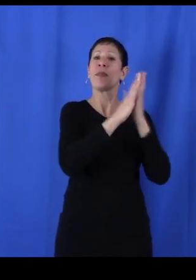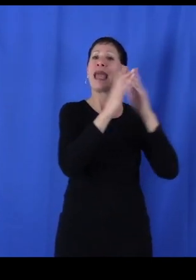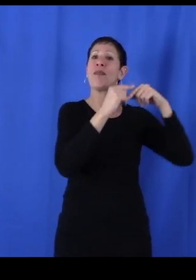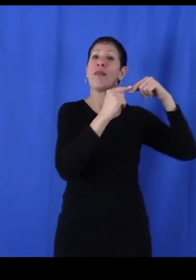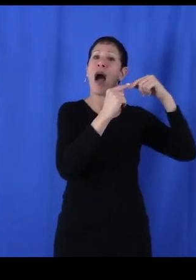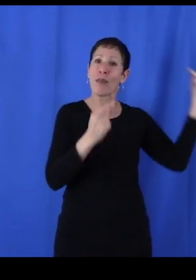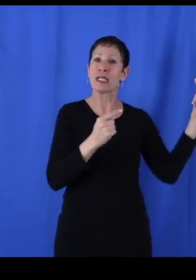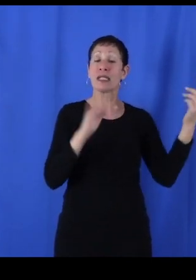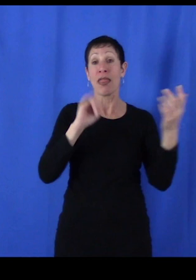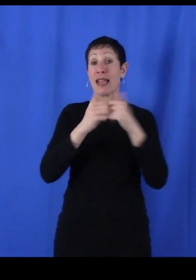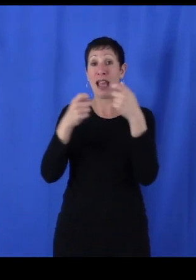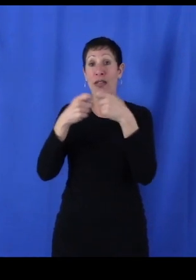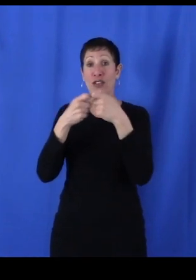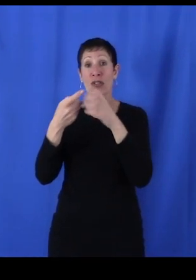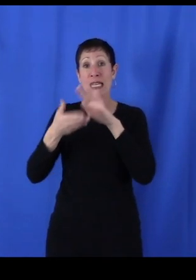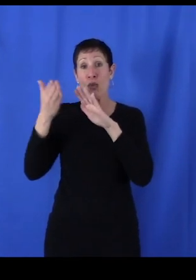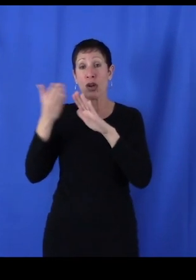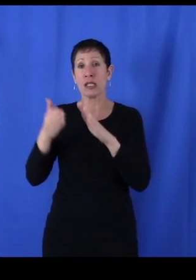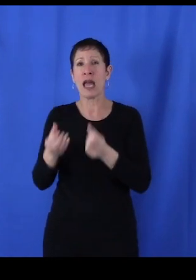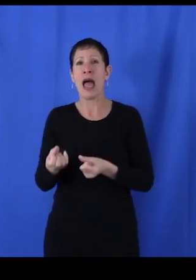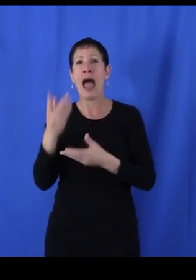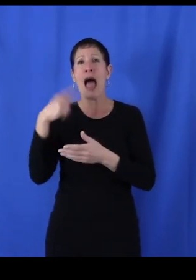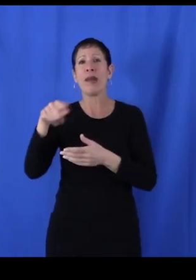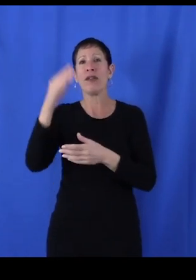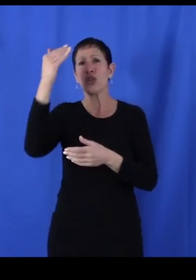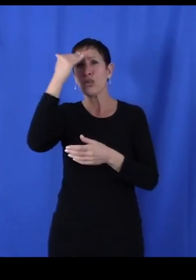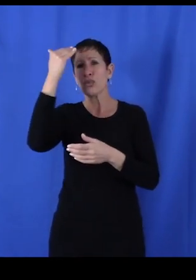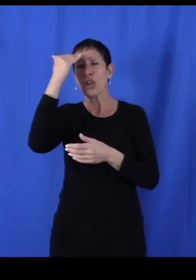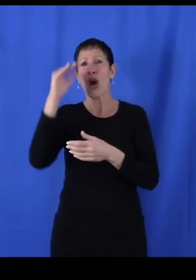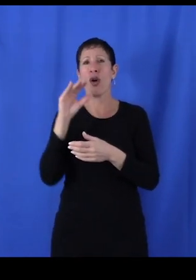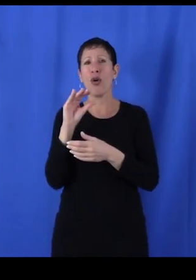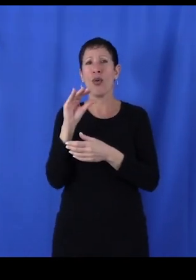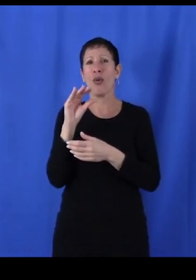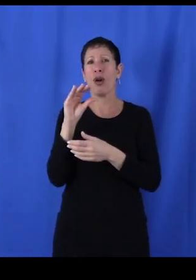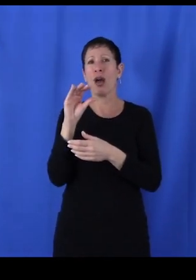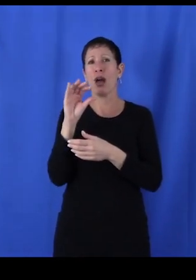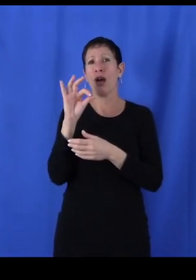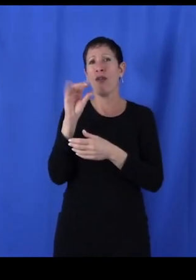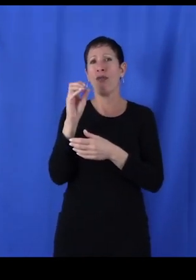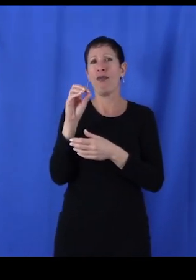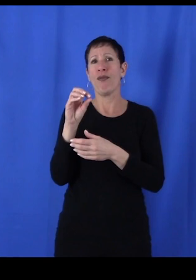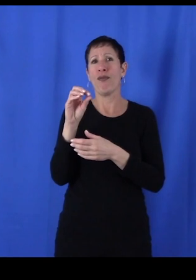right? How many of you people know folk who are heterosexual?